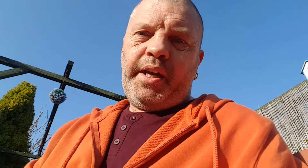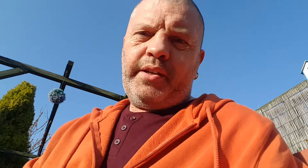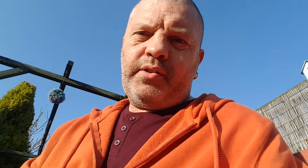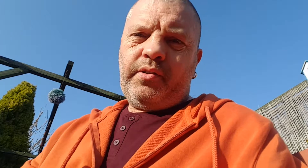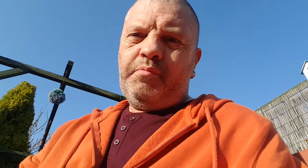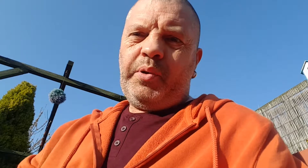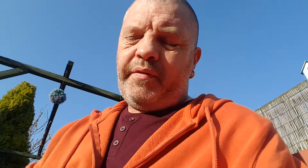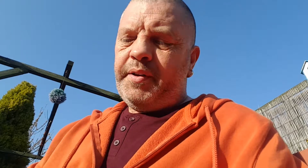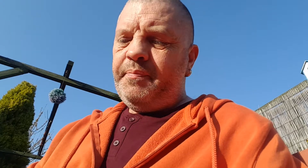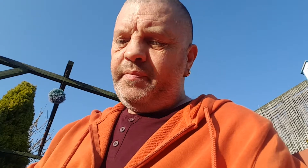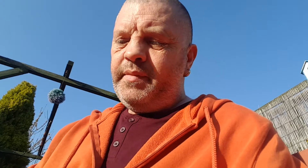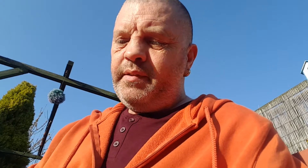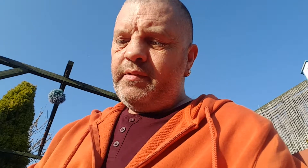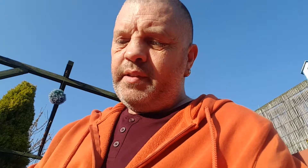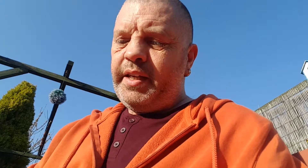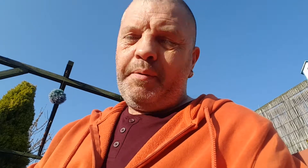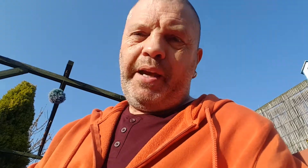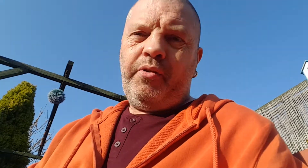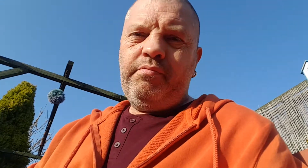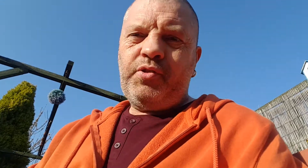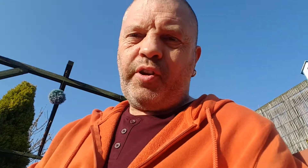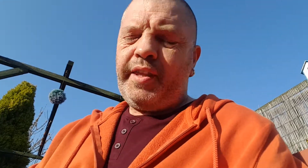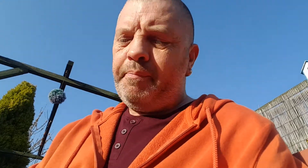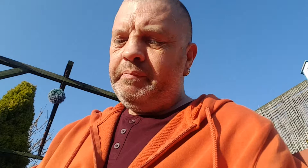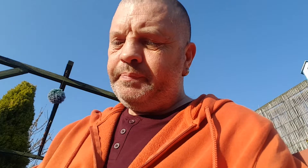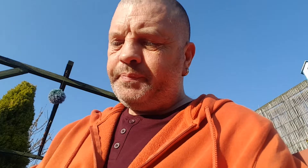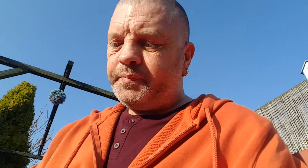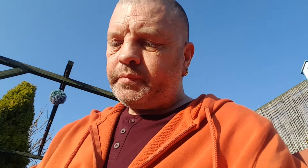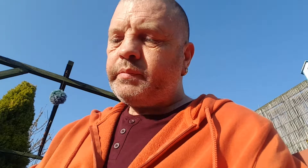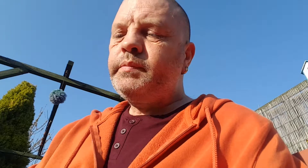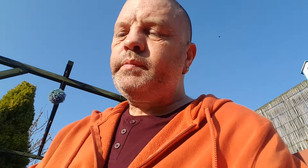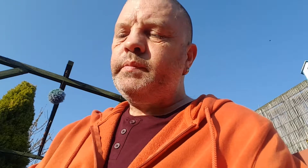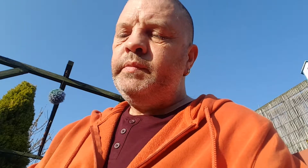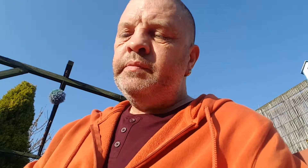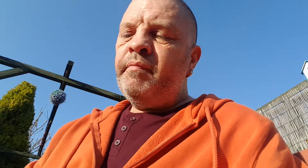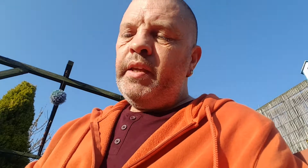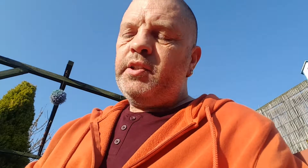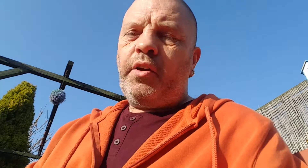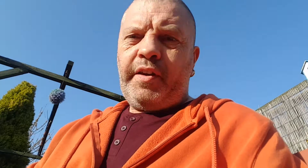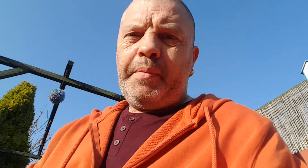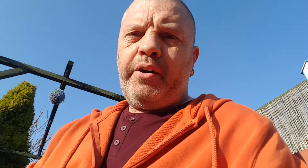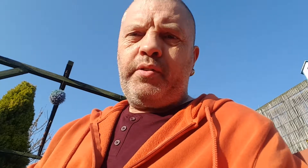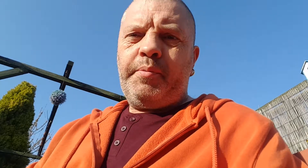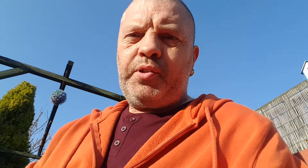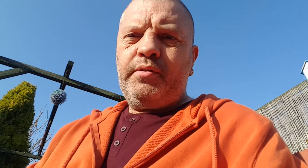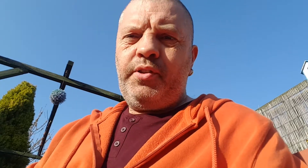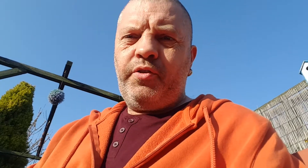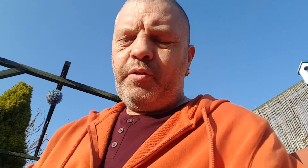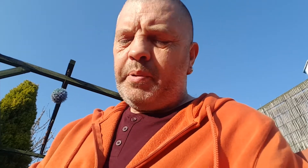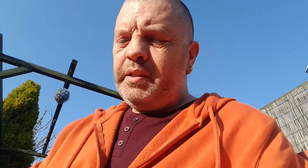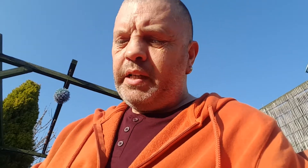repairs or whatever, email, try them. So I've emailed Gibson Europe,